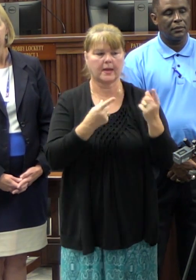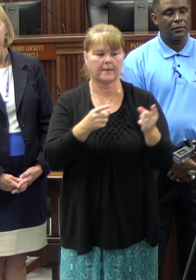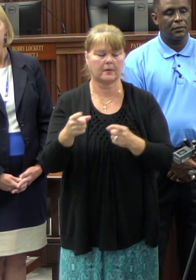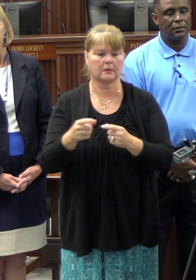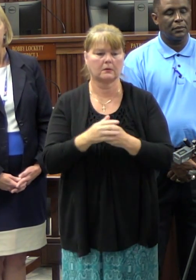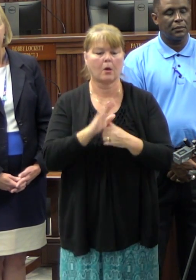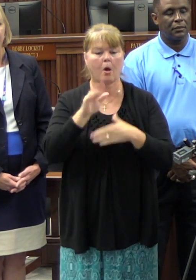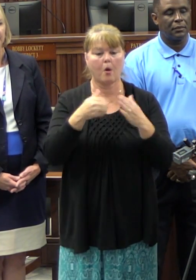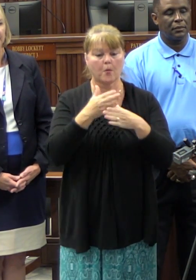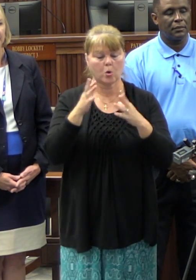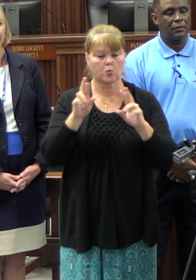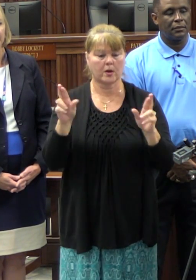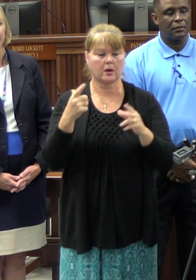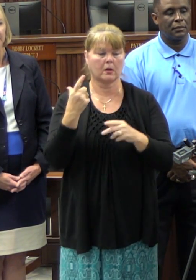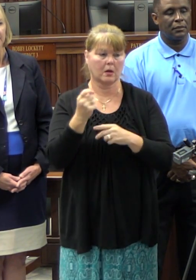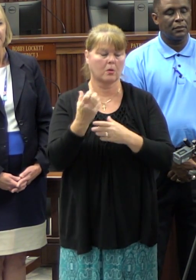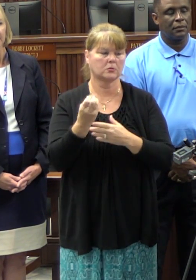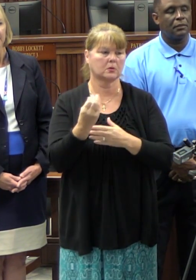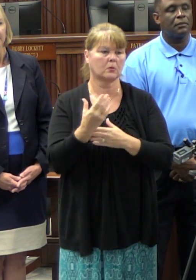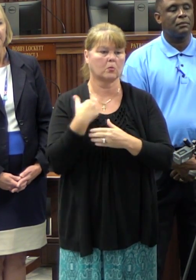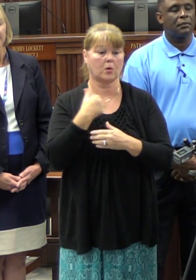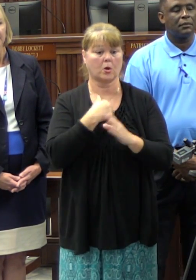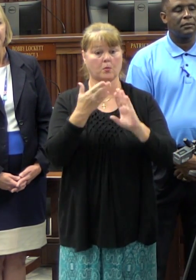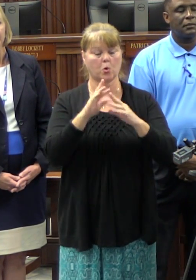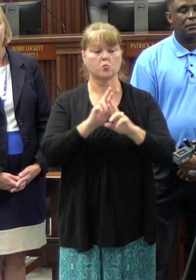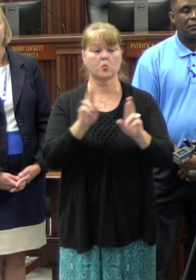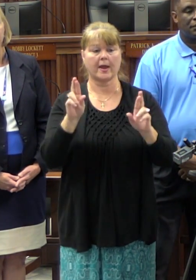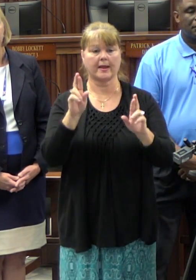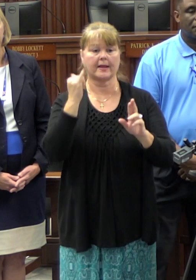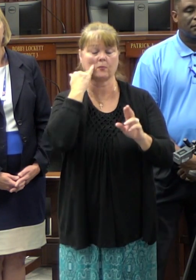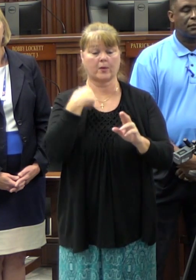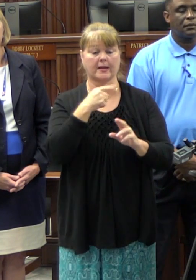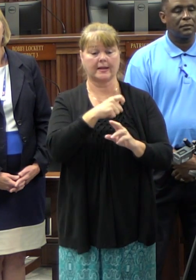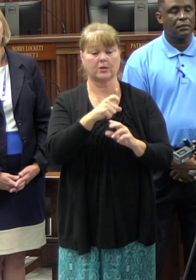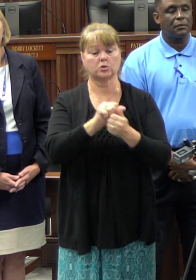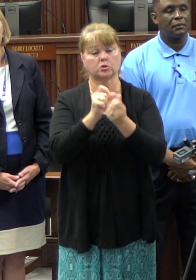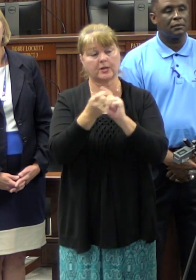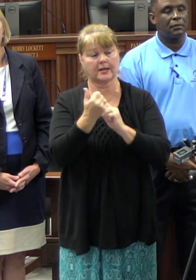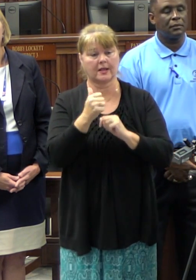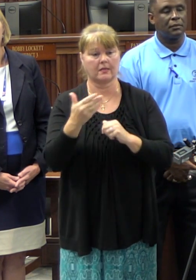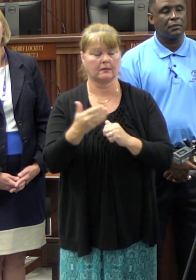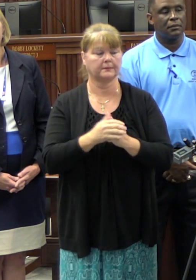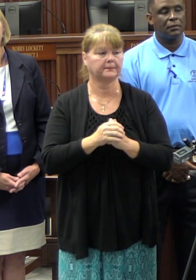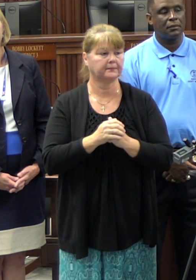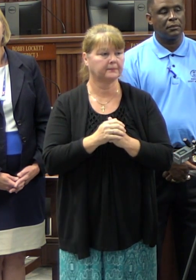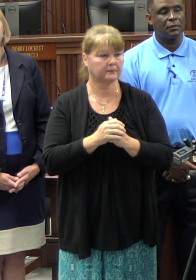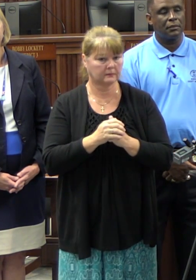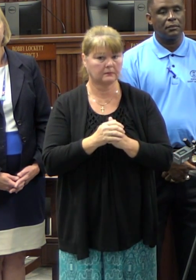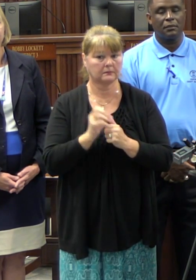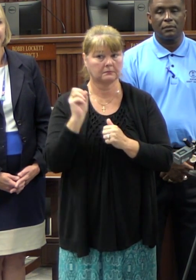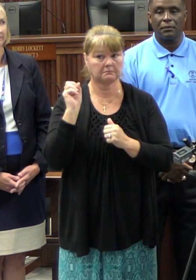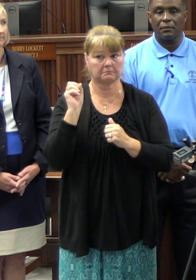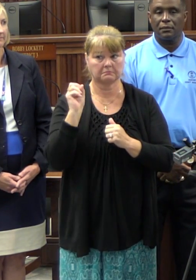go, and as a community, I think we are ready if we have to go to the next step.